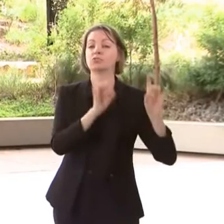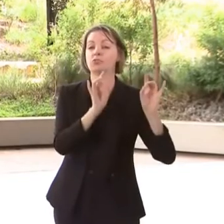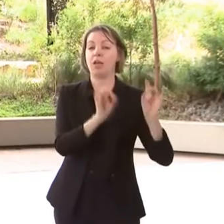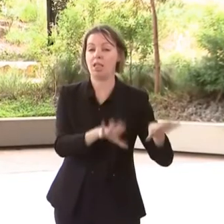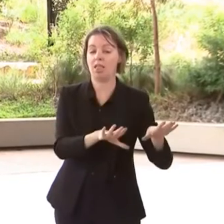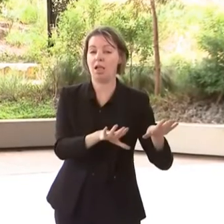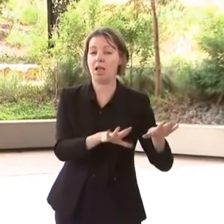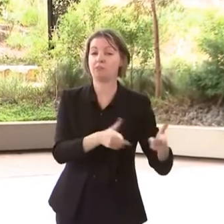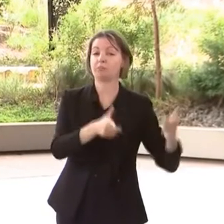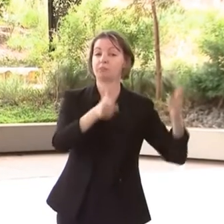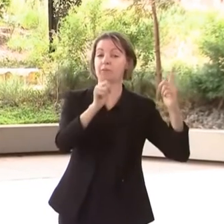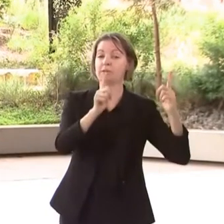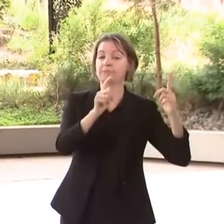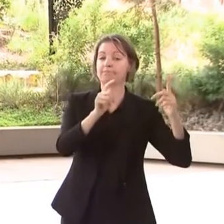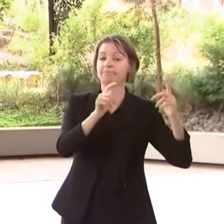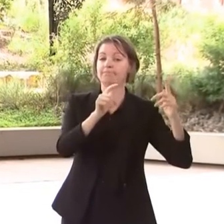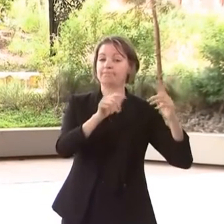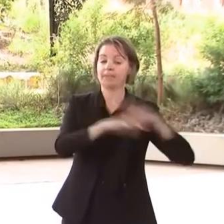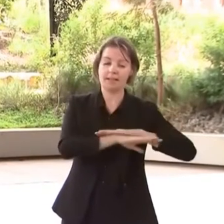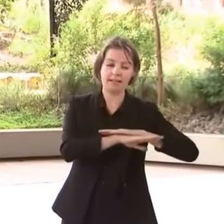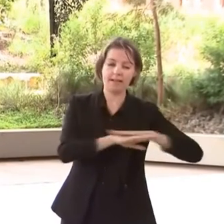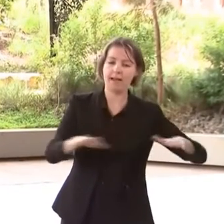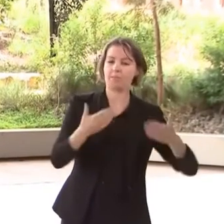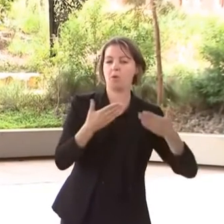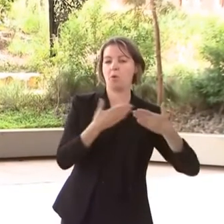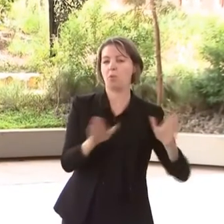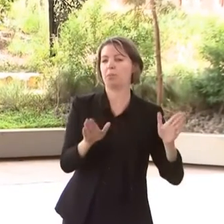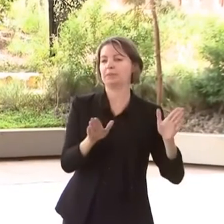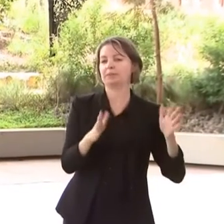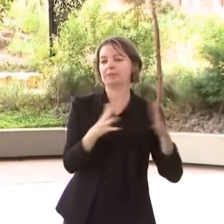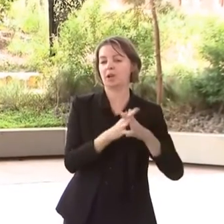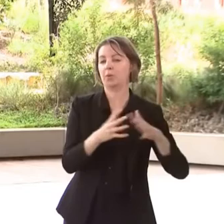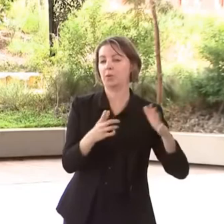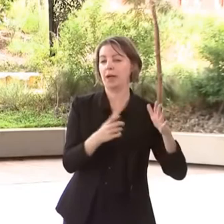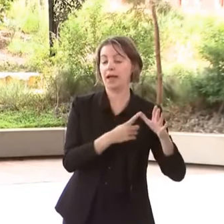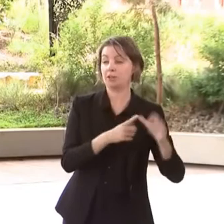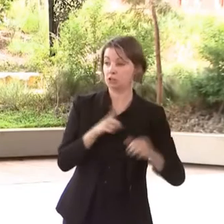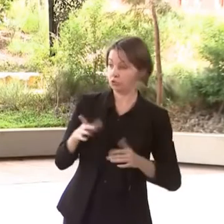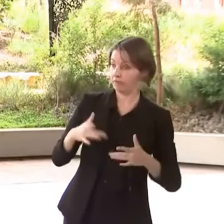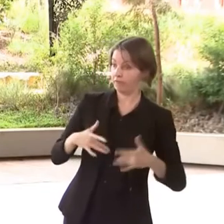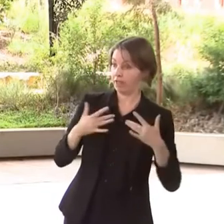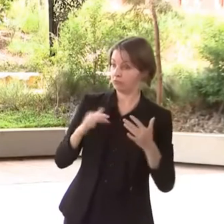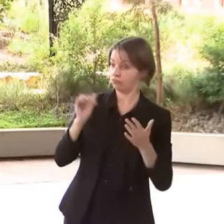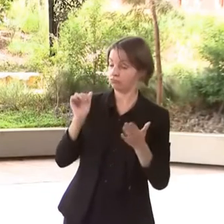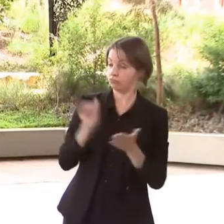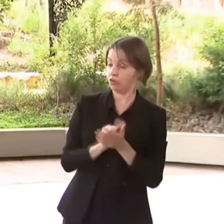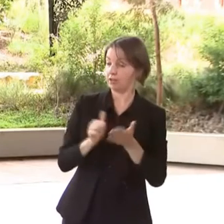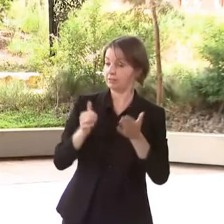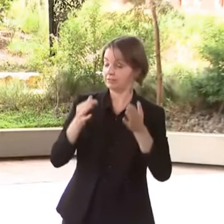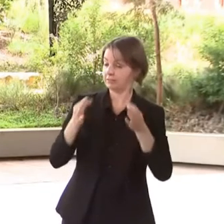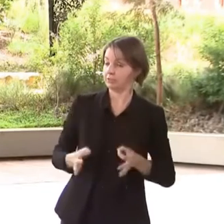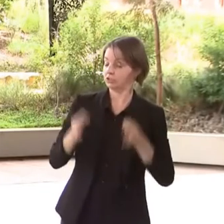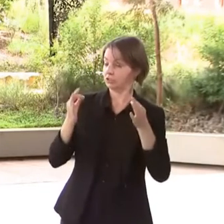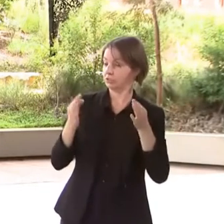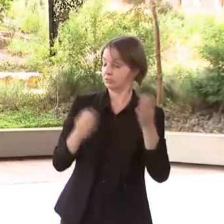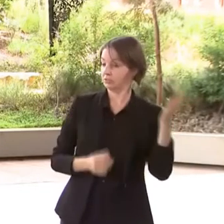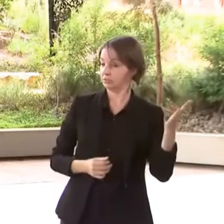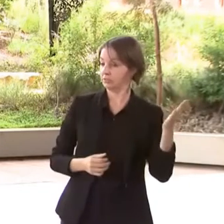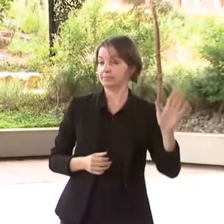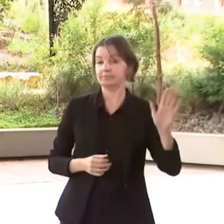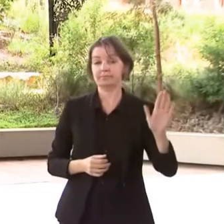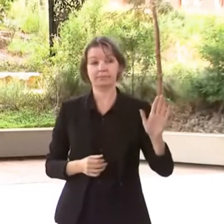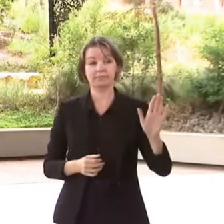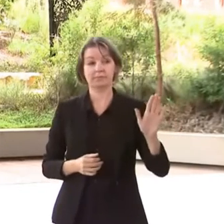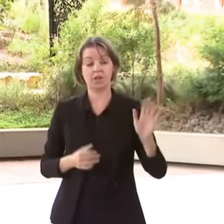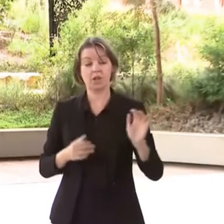Do you understand why he made that as a big mistake? Is that the right one for the Western Australia? That's like your own, going your own way? Well, we're not